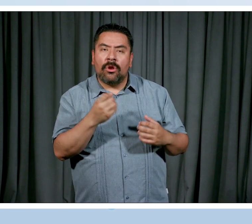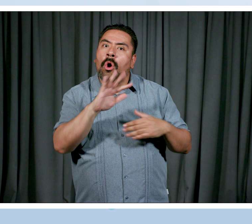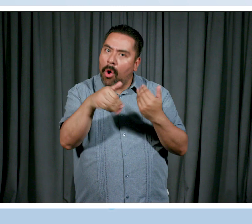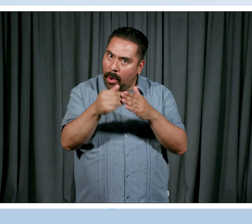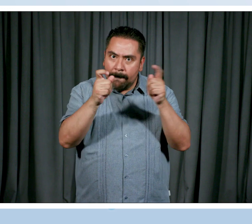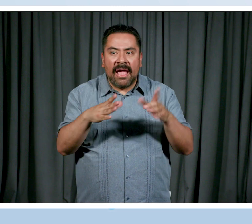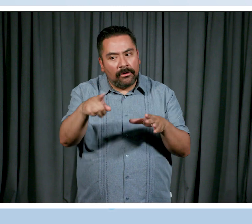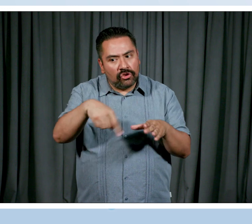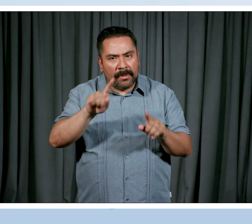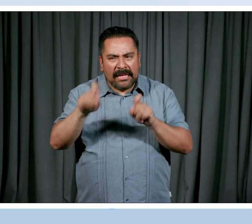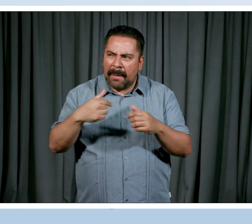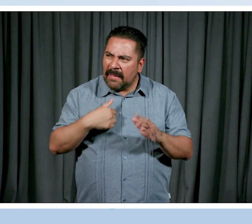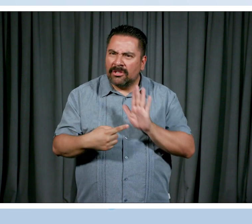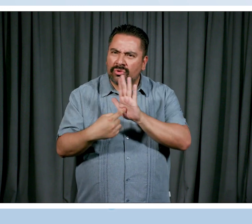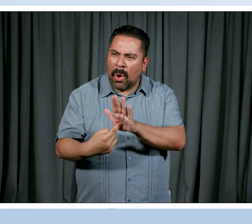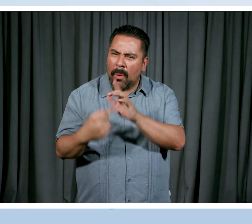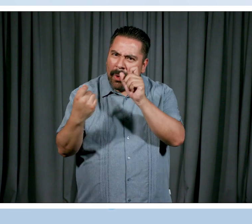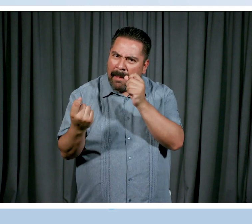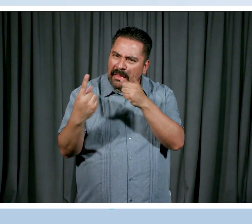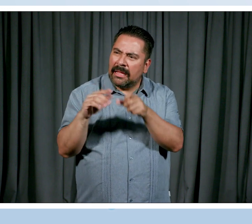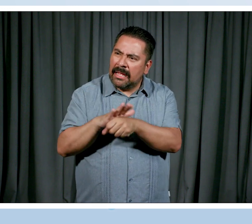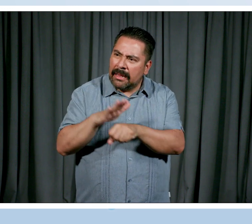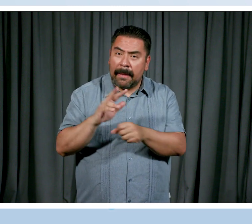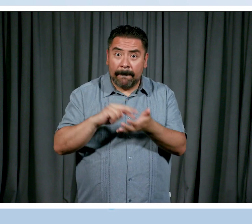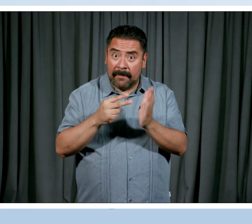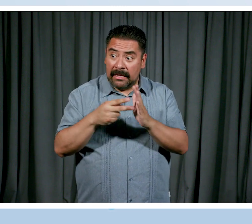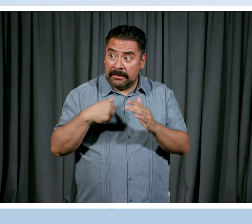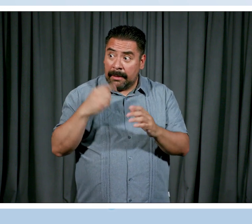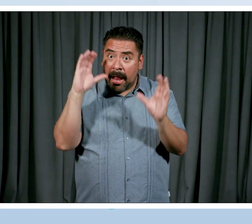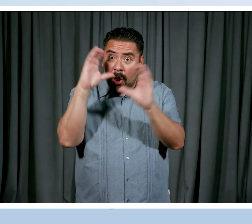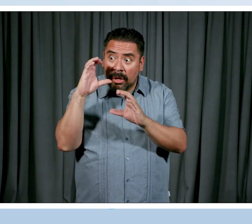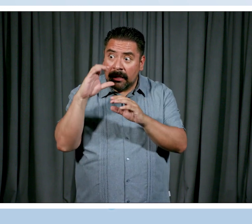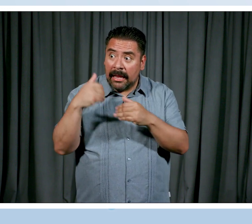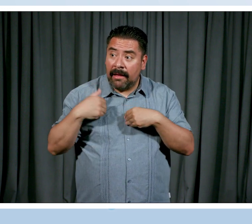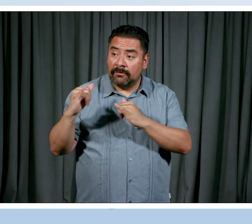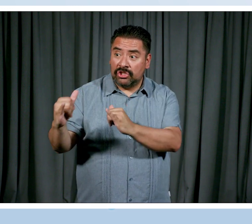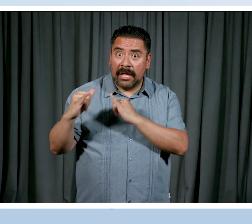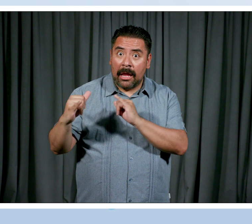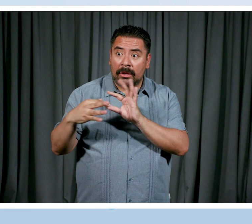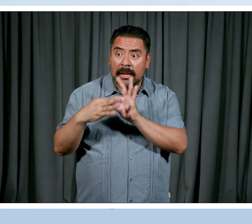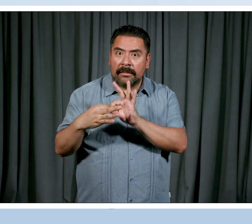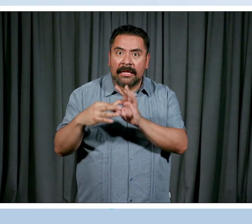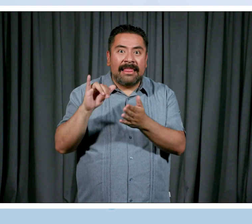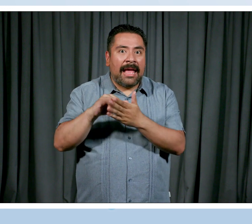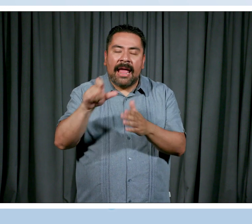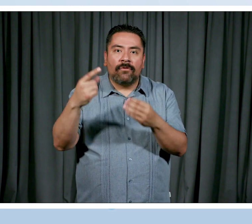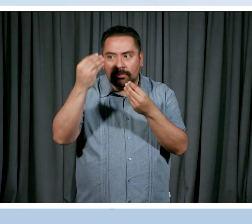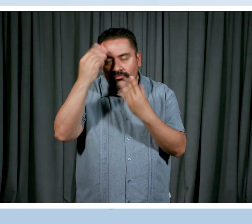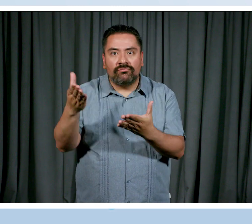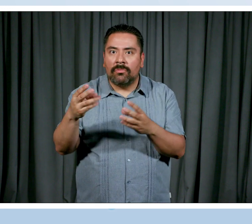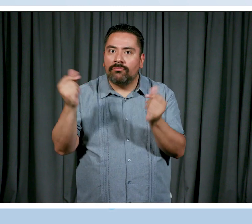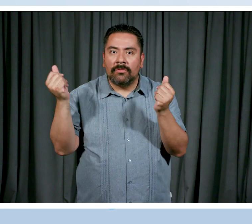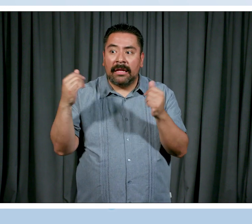should be asking, am I demonstrating empathy, which means am I finding shared connection? You don't have to say it out loud. If you find it